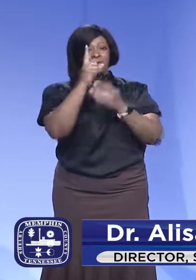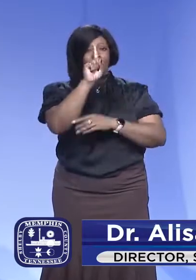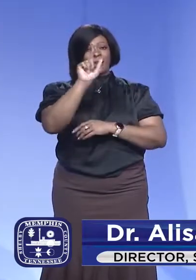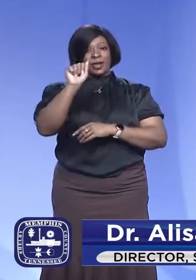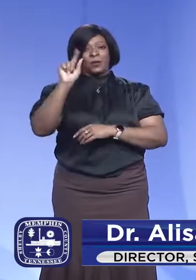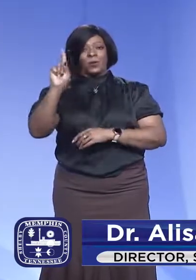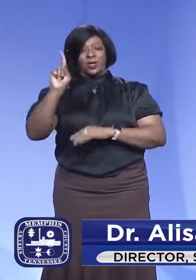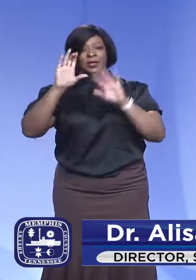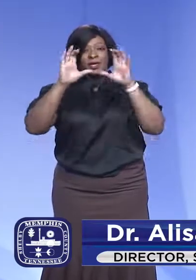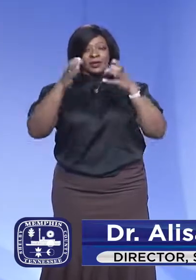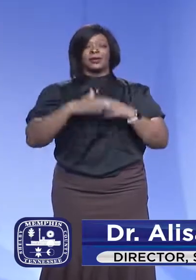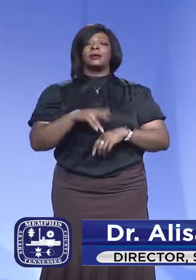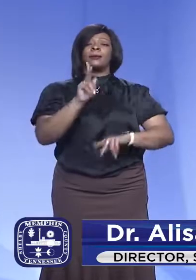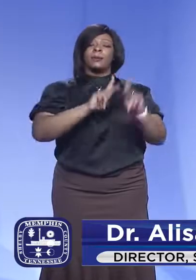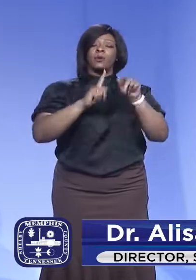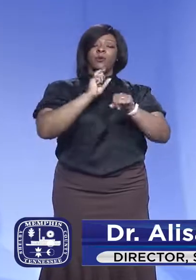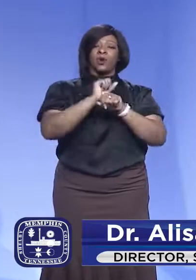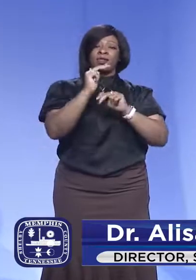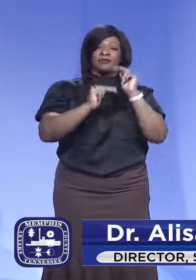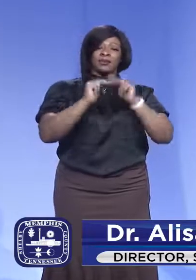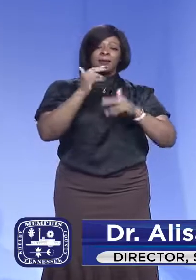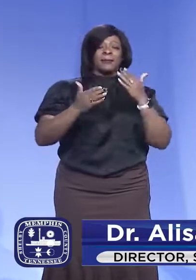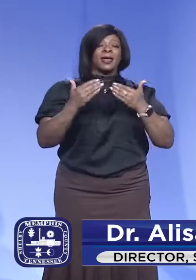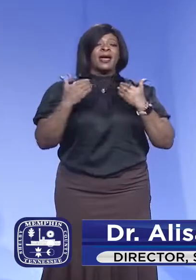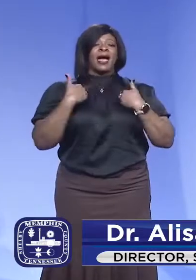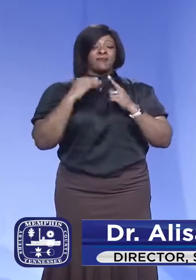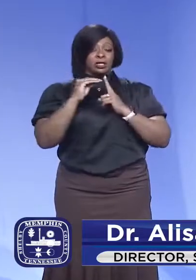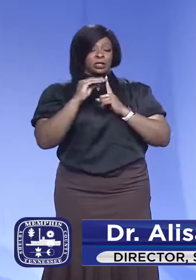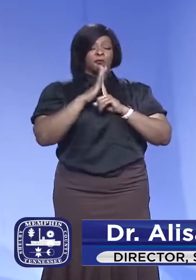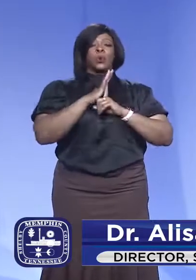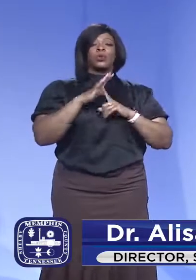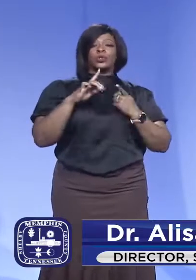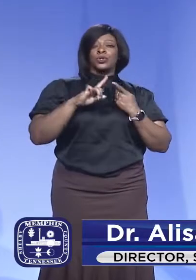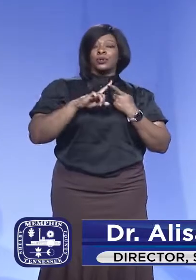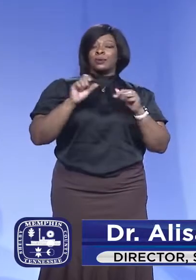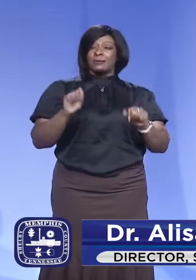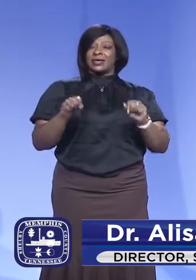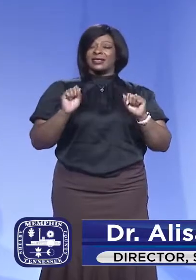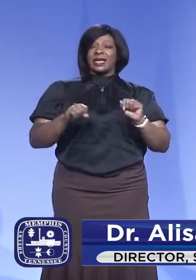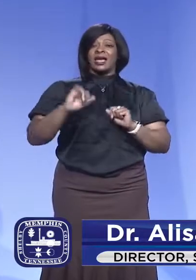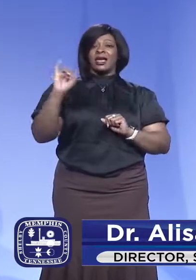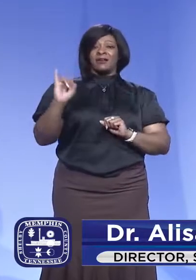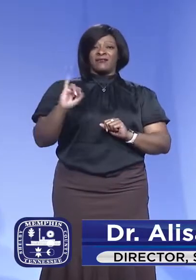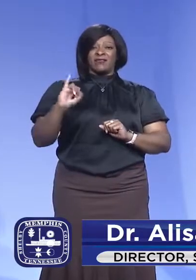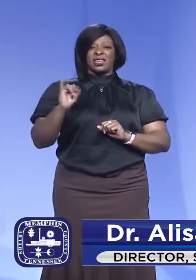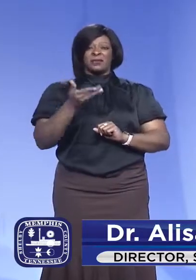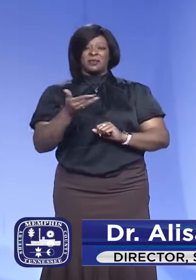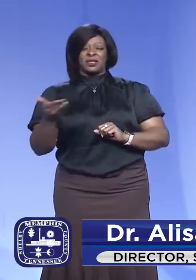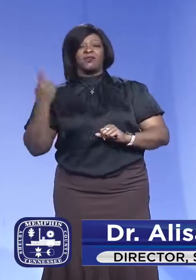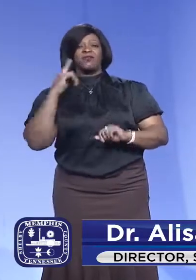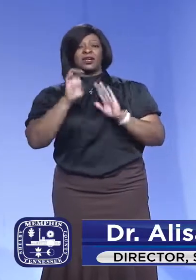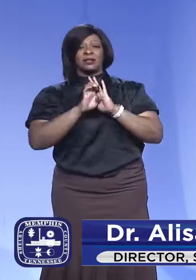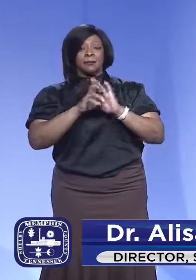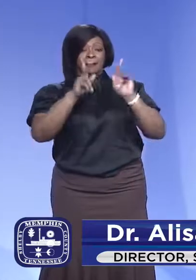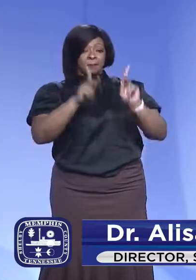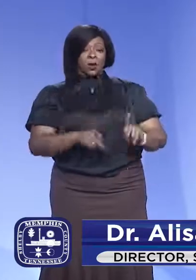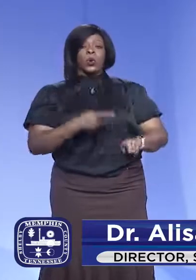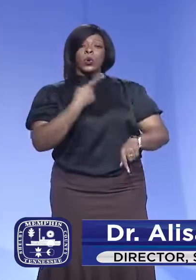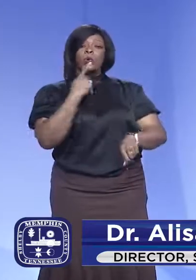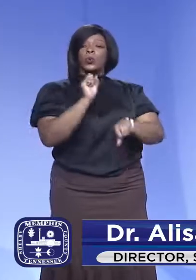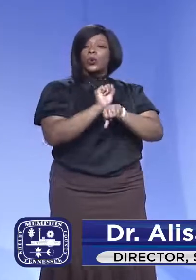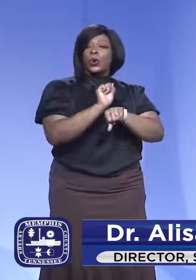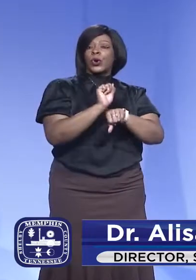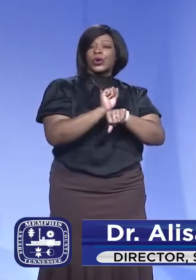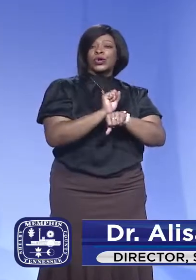are individuals who work in those facilities who may have exposure to potentially infectious materials. So, for example, individuals